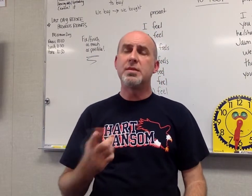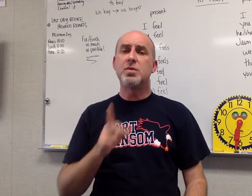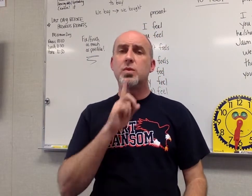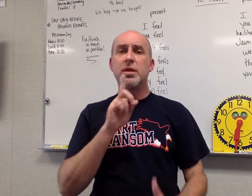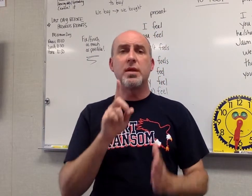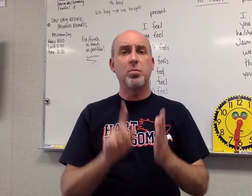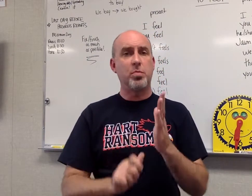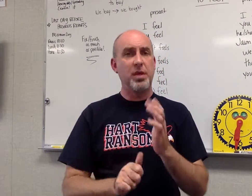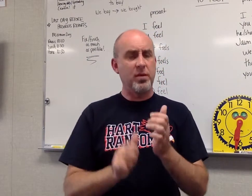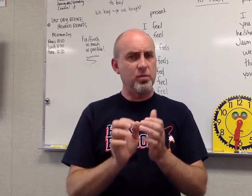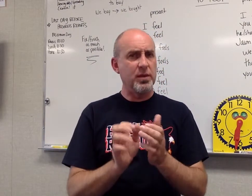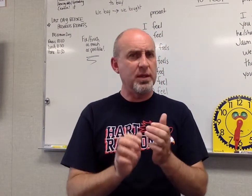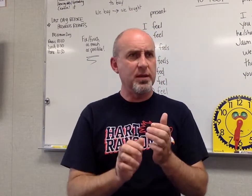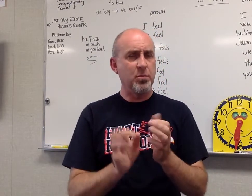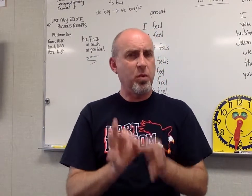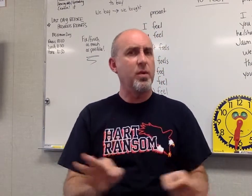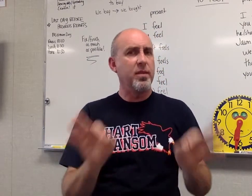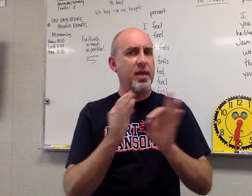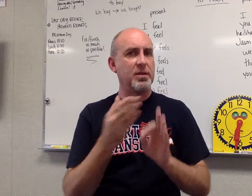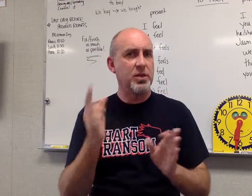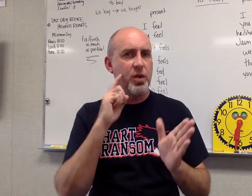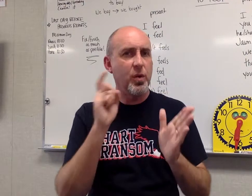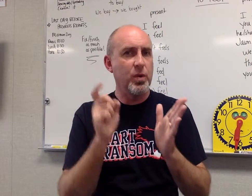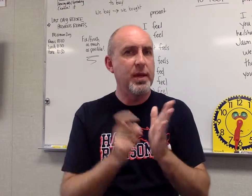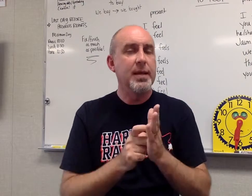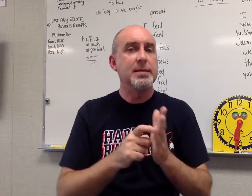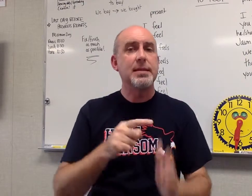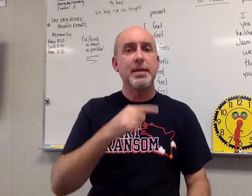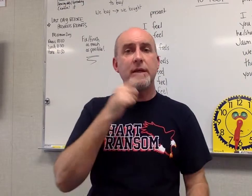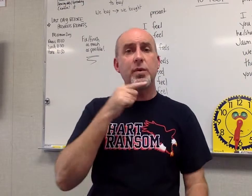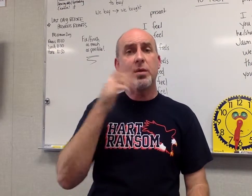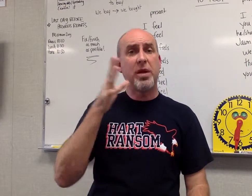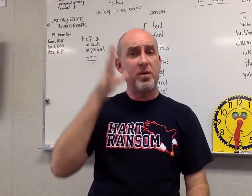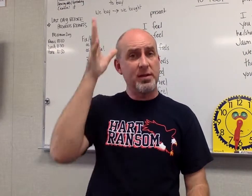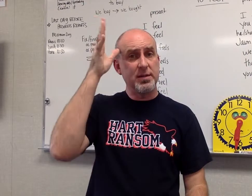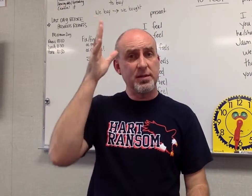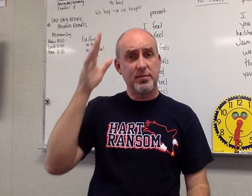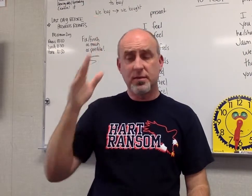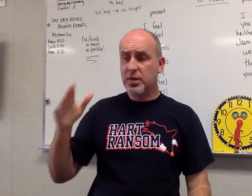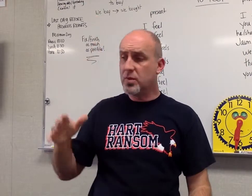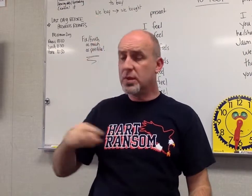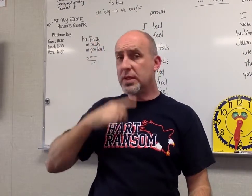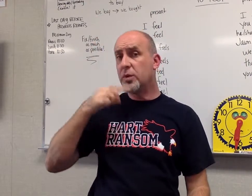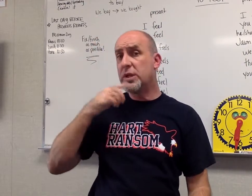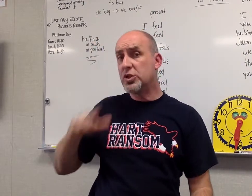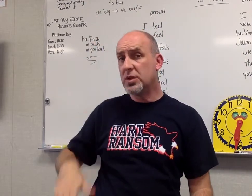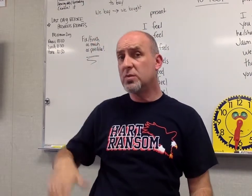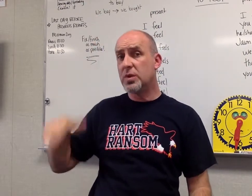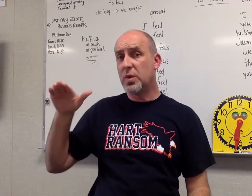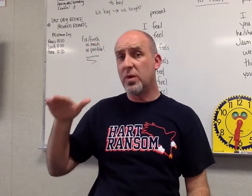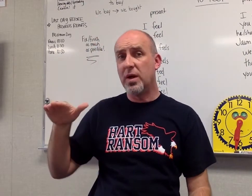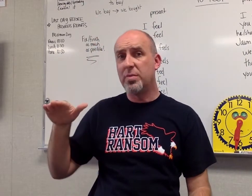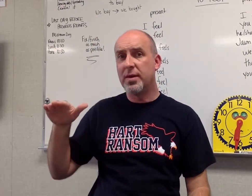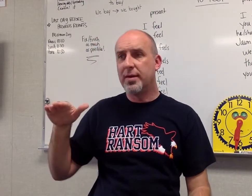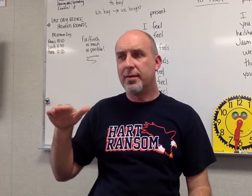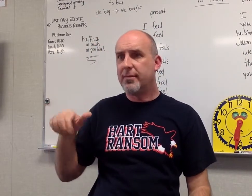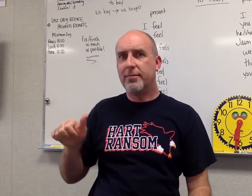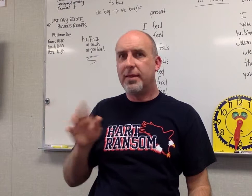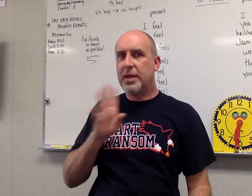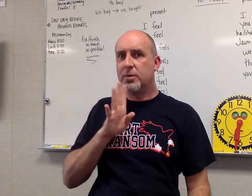is really a really important thing to note, is that hearing parents, when hearing children grow up, they don't